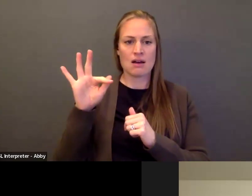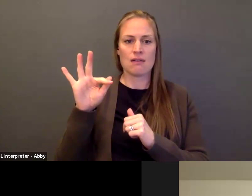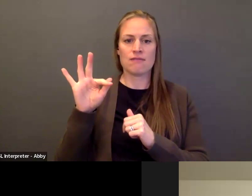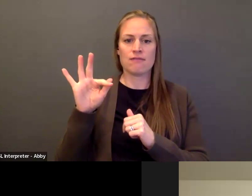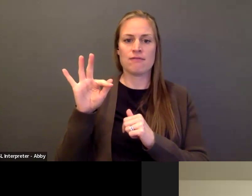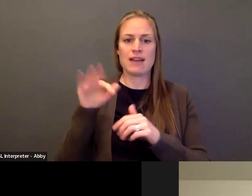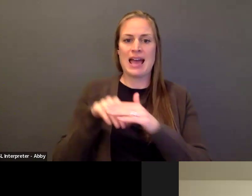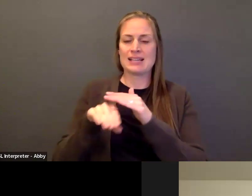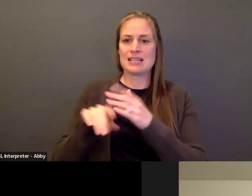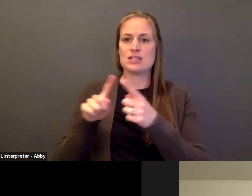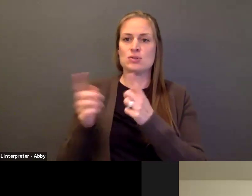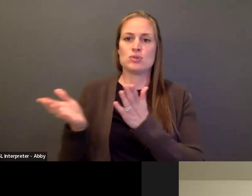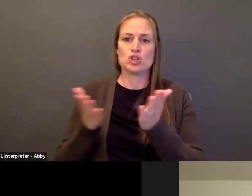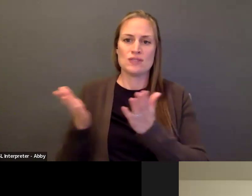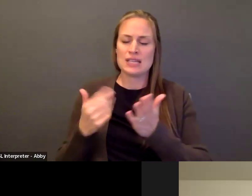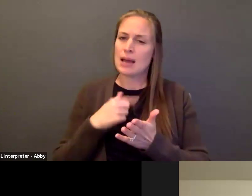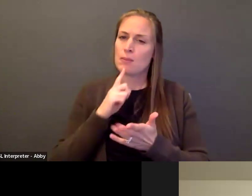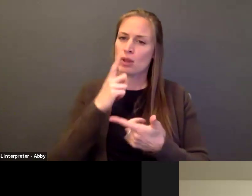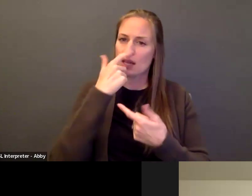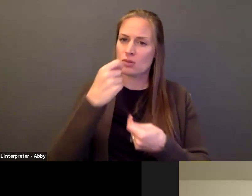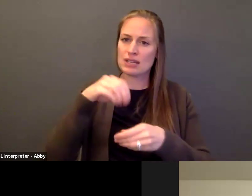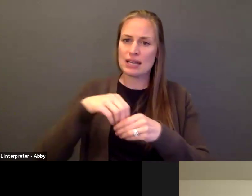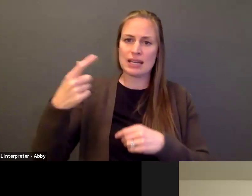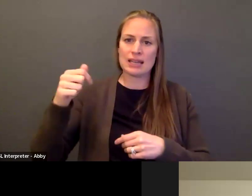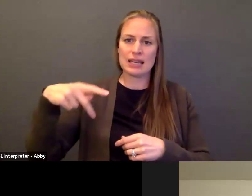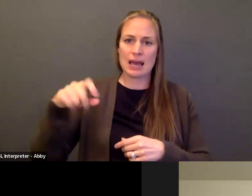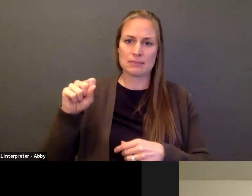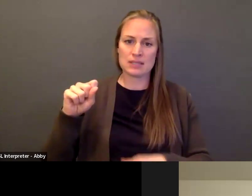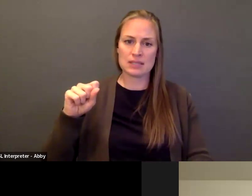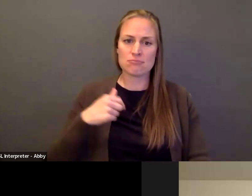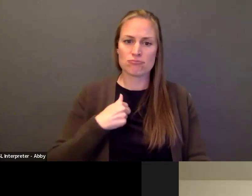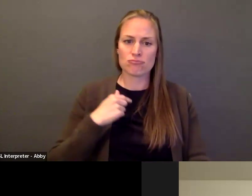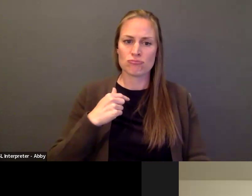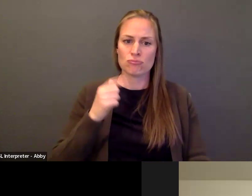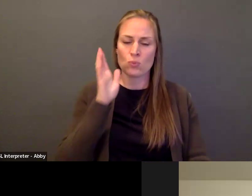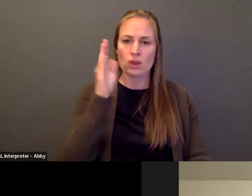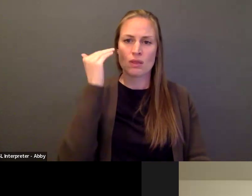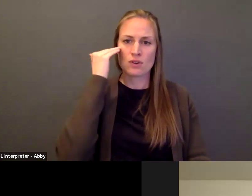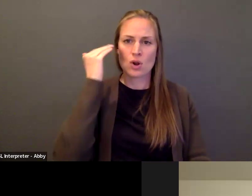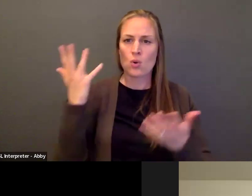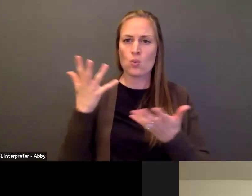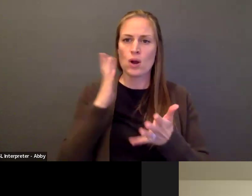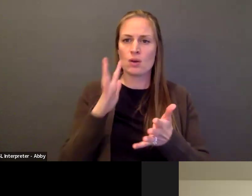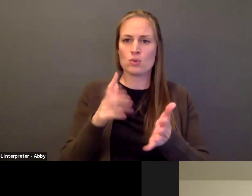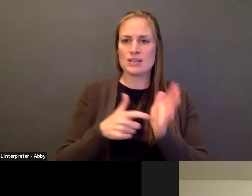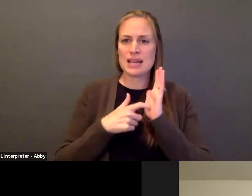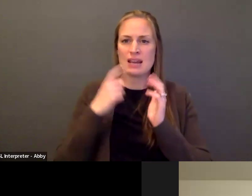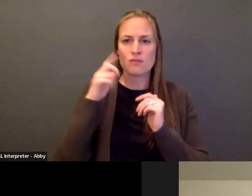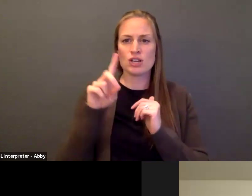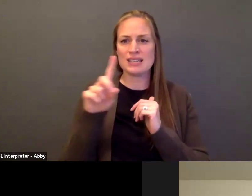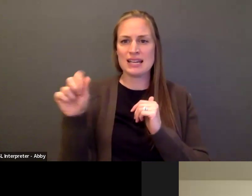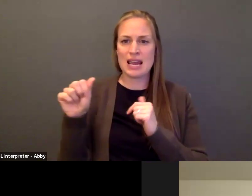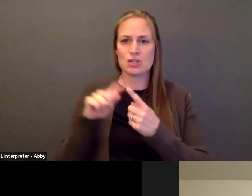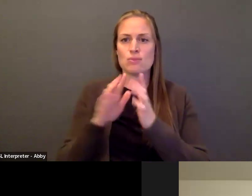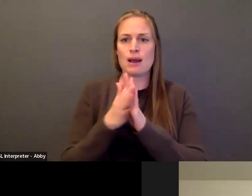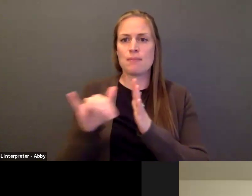really interested in the gaps, like what would it take for DDA to be able to be that partner? I hear you saying you can't do it, but like what else